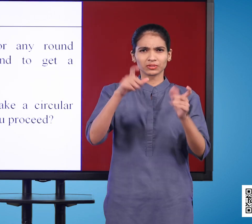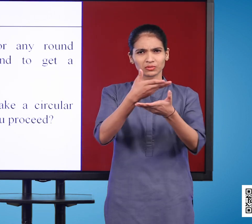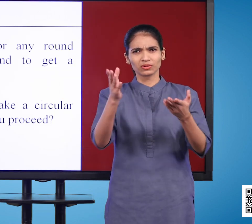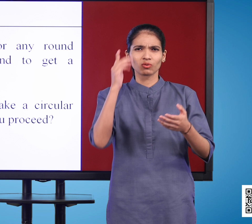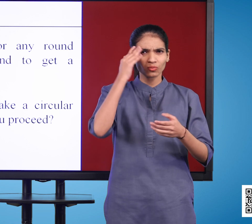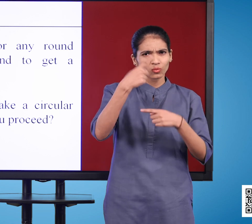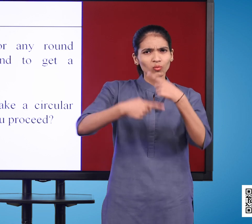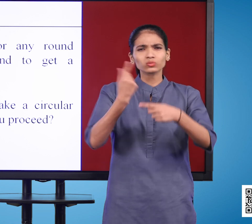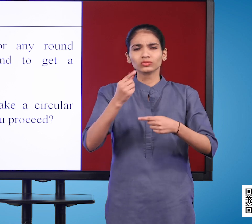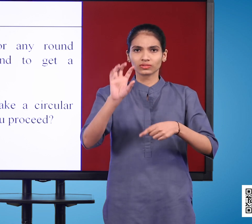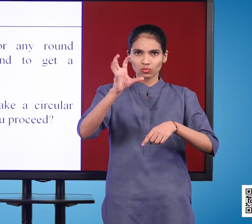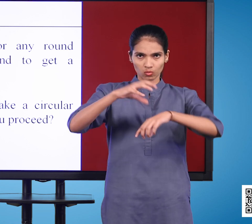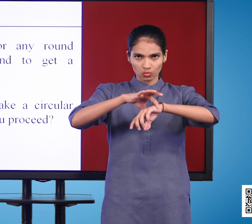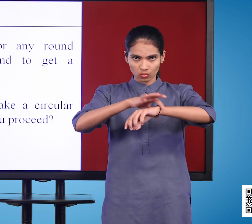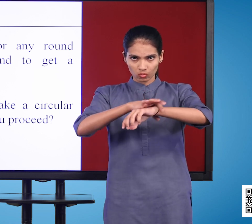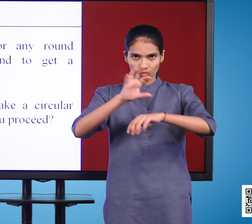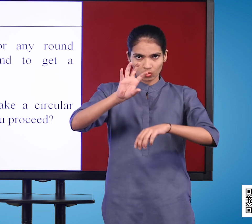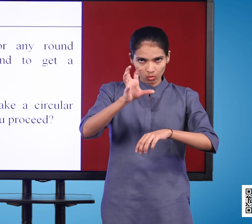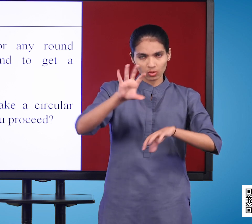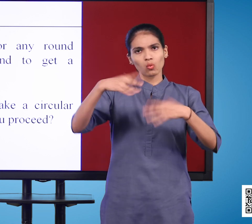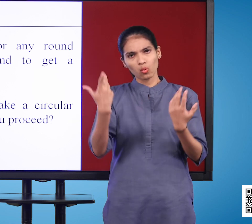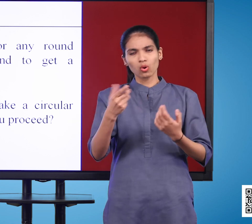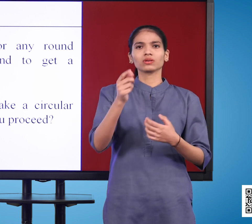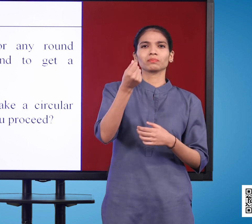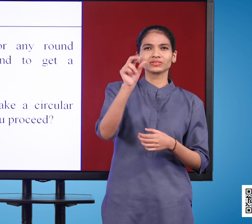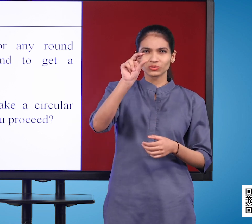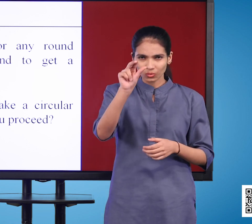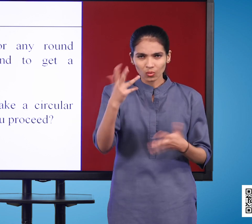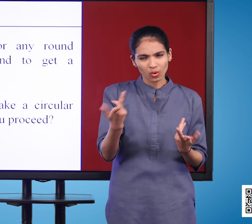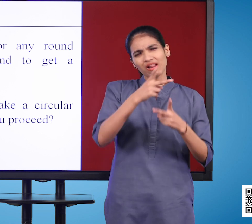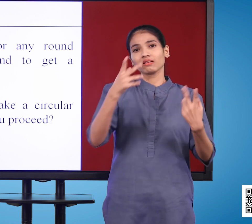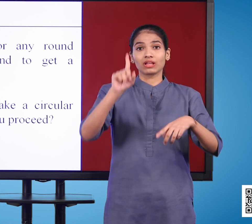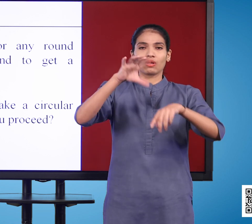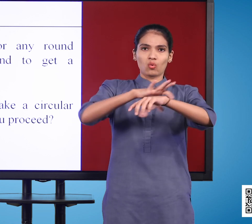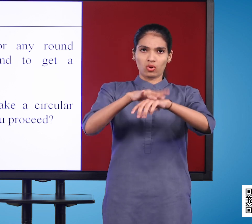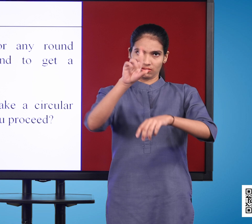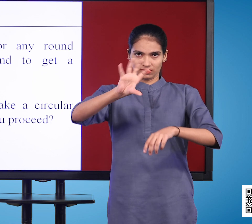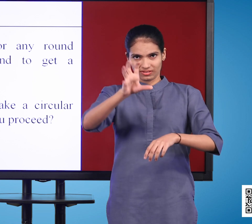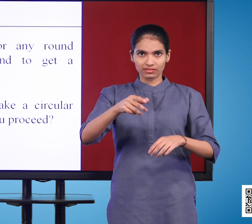Place a bangle or any round shape. Trace around to get a circular shape.